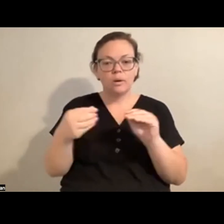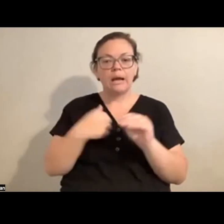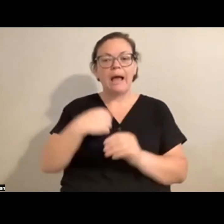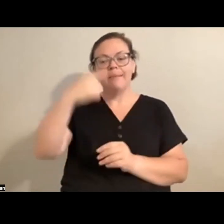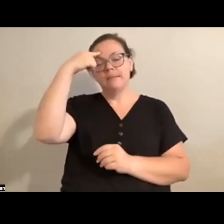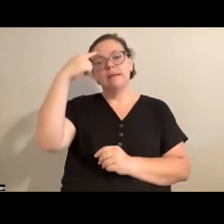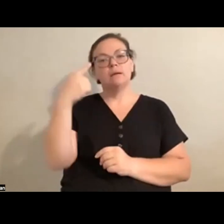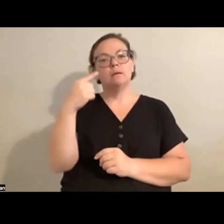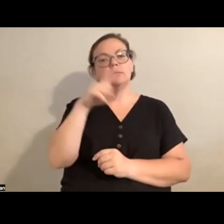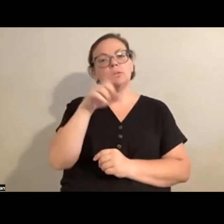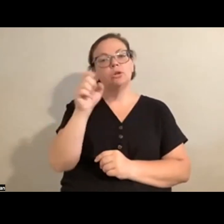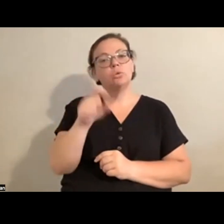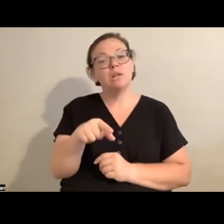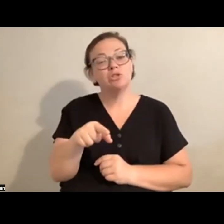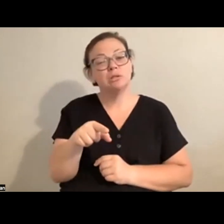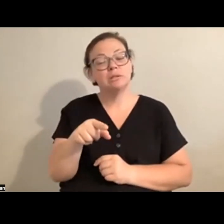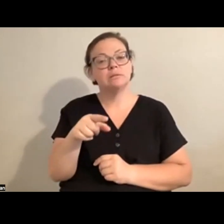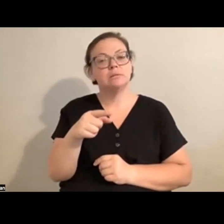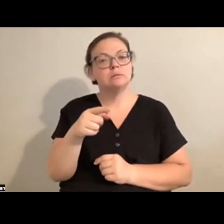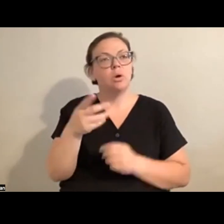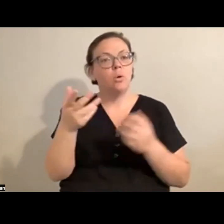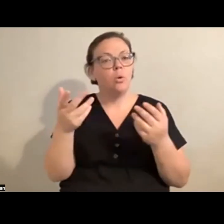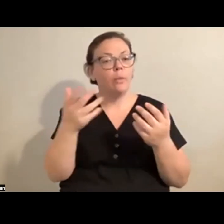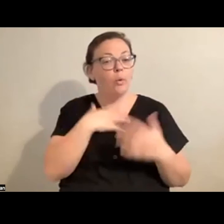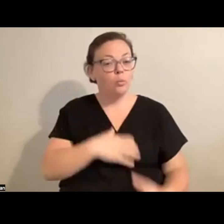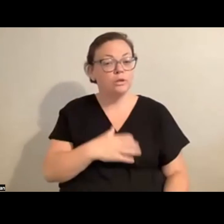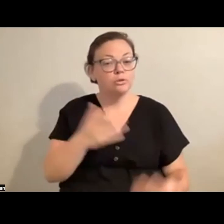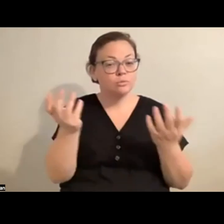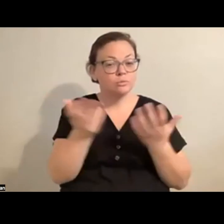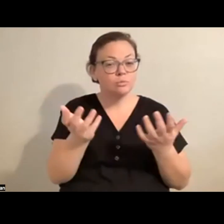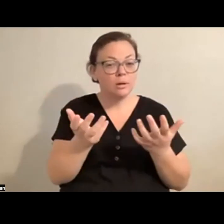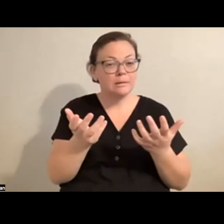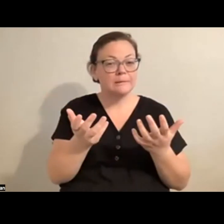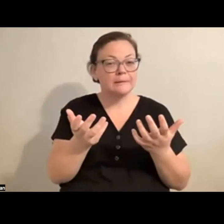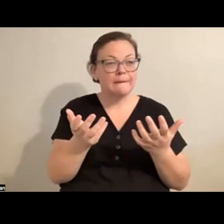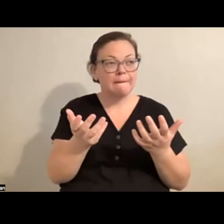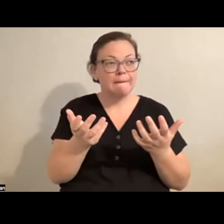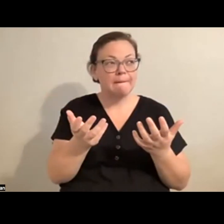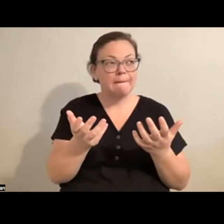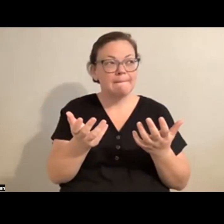the question of what is being wished for is